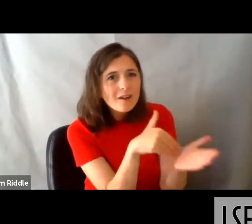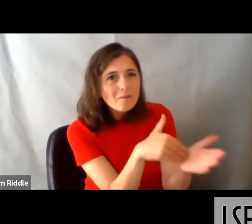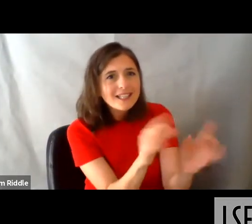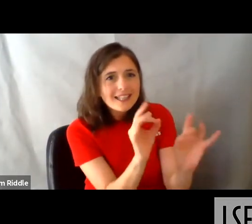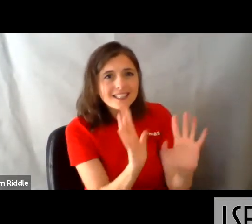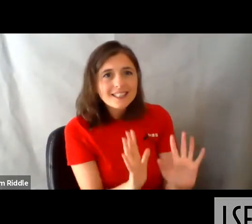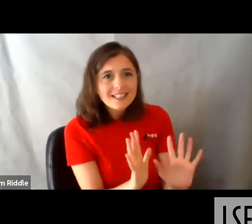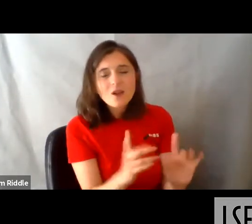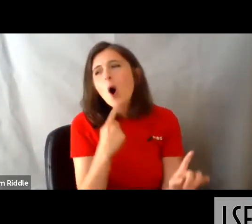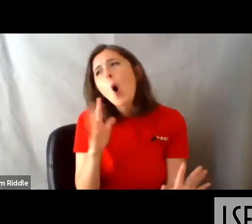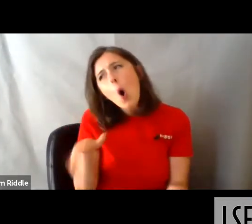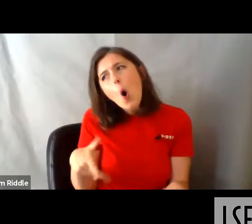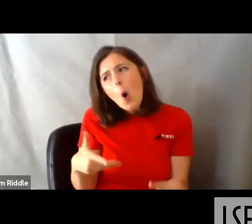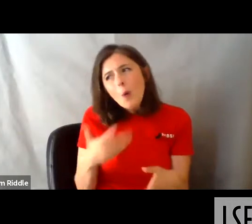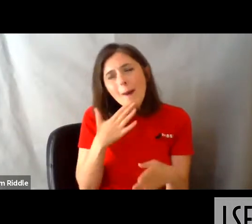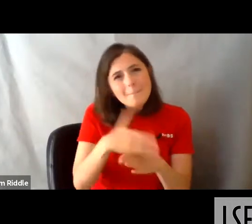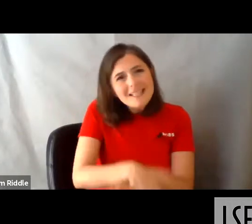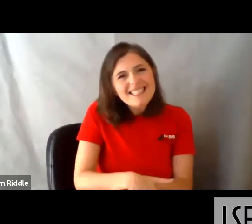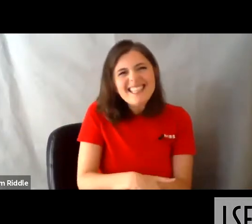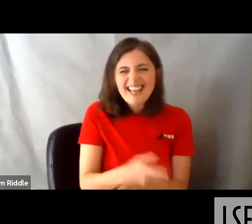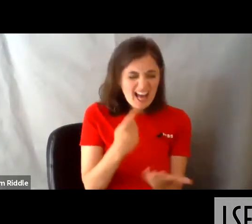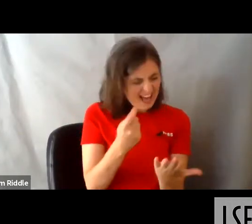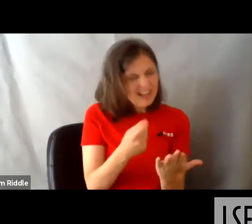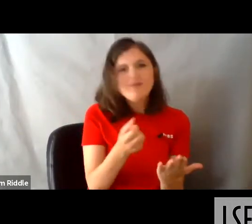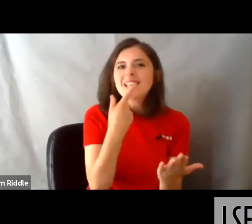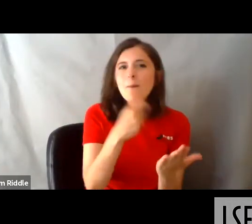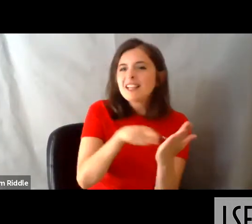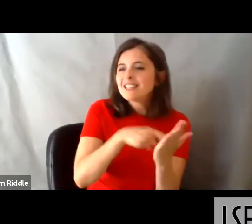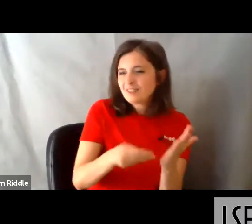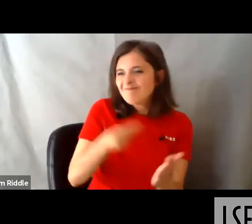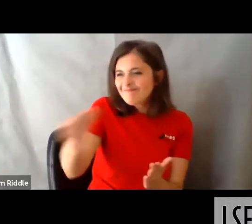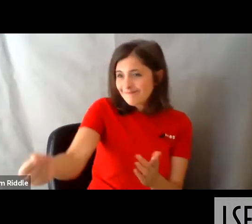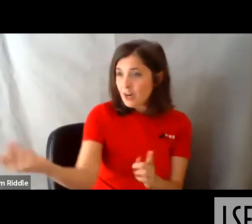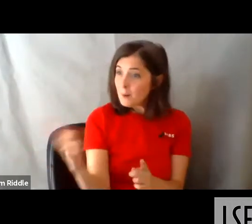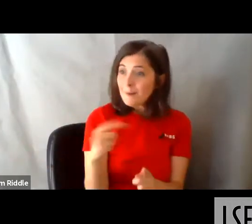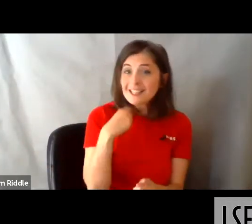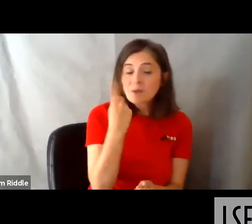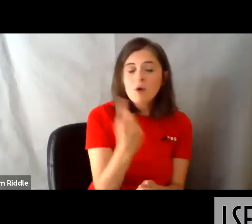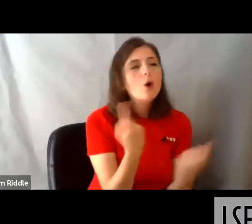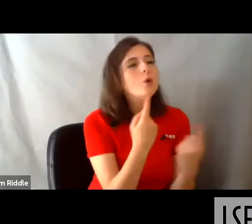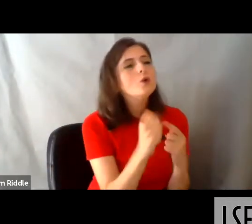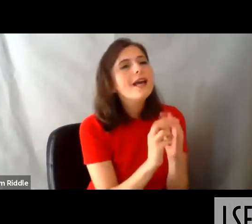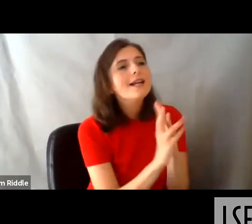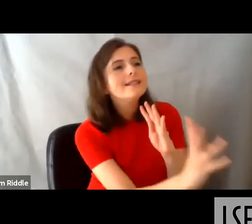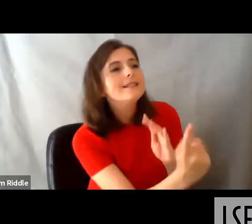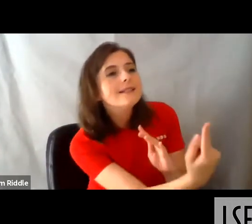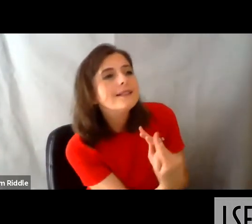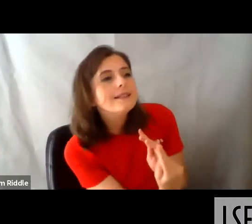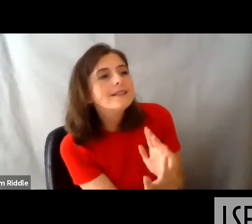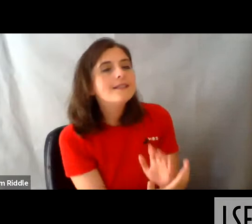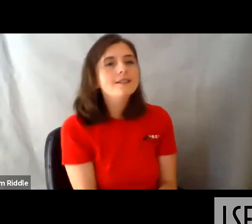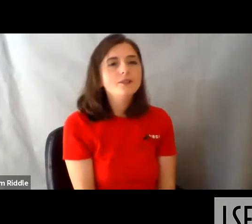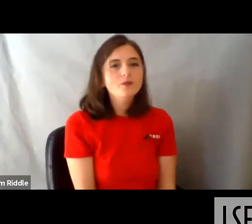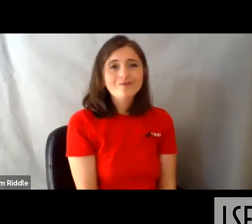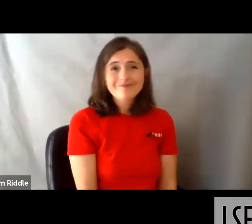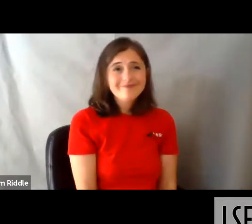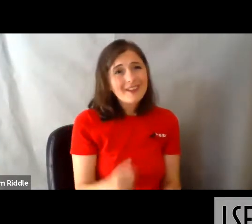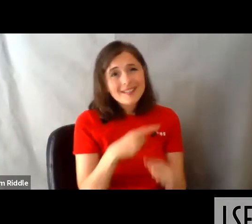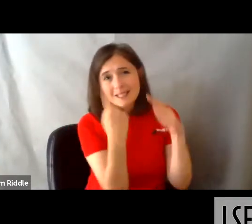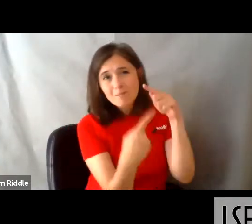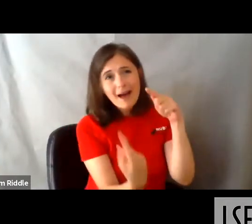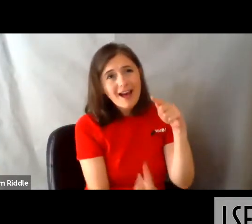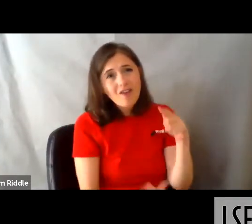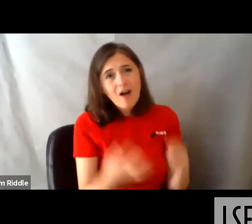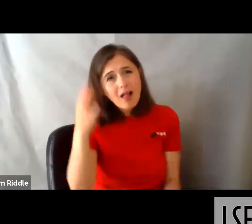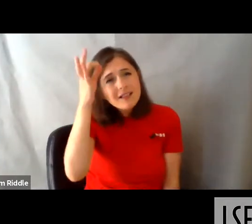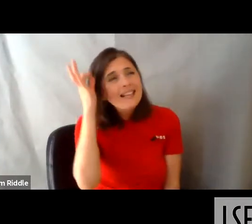It's a busy time. Just take this prescription. Come back tomorrow. Who's next in line? I spiral into